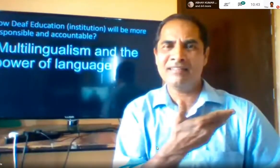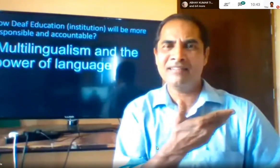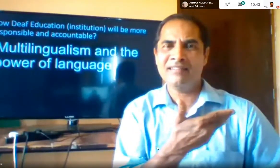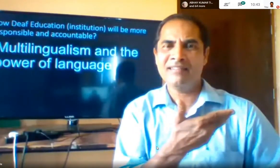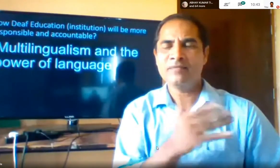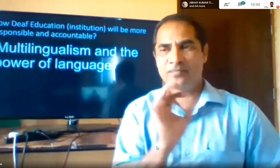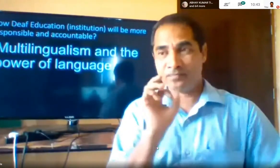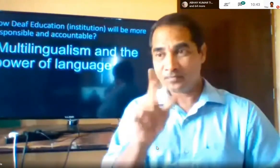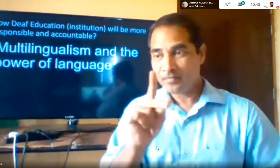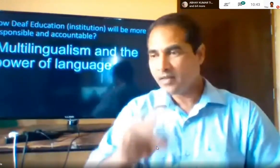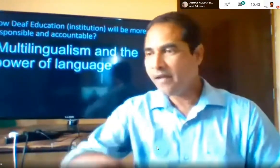there and see.